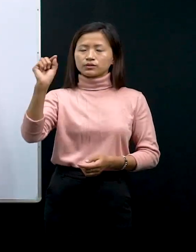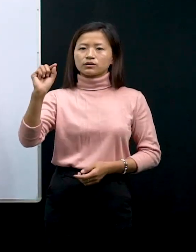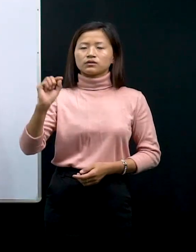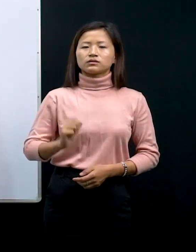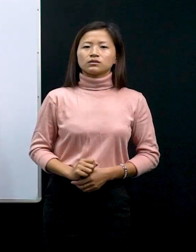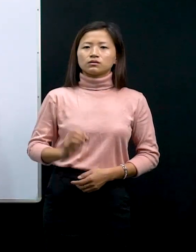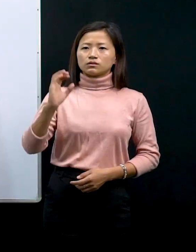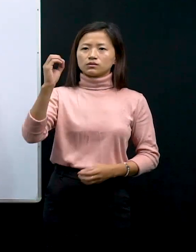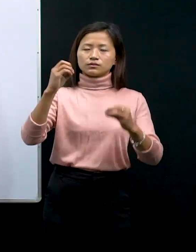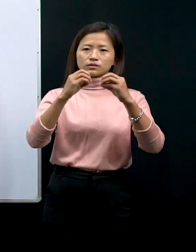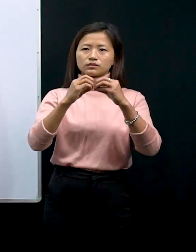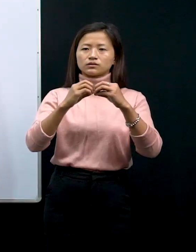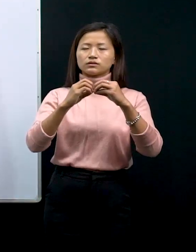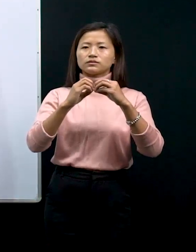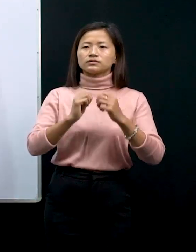how much?